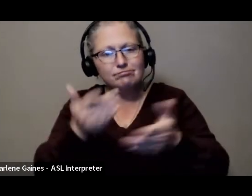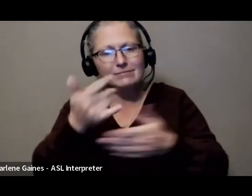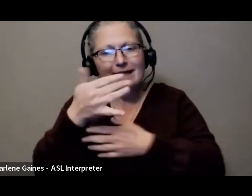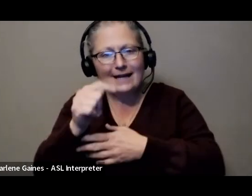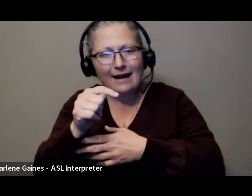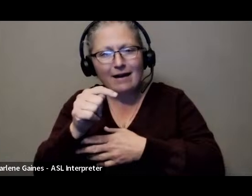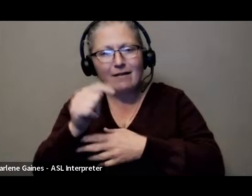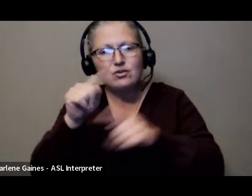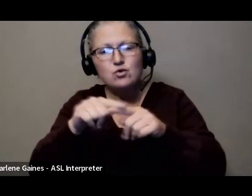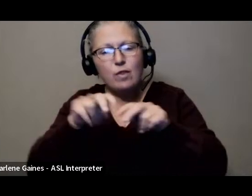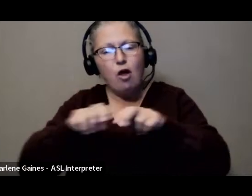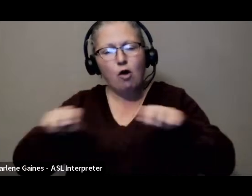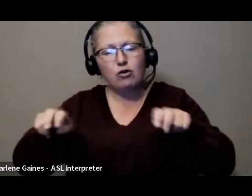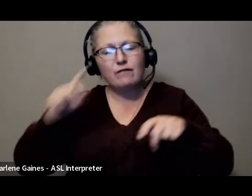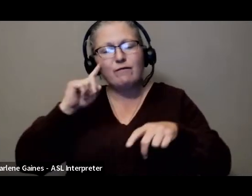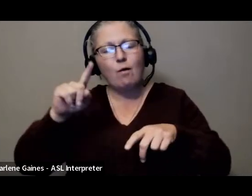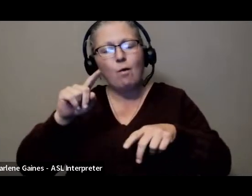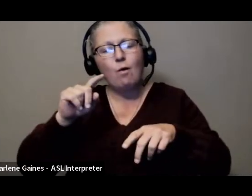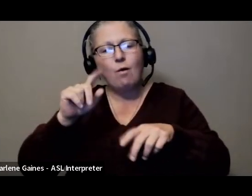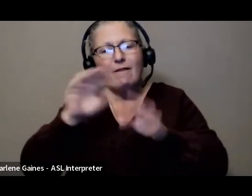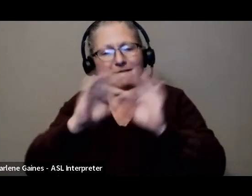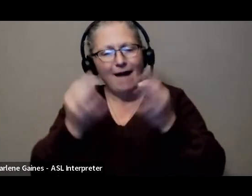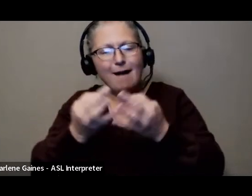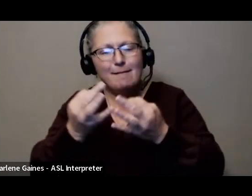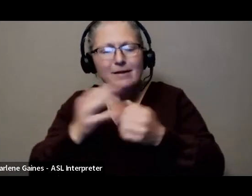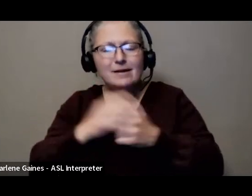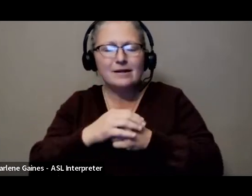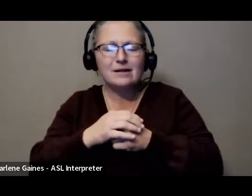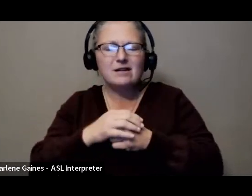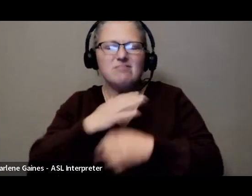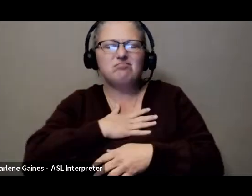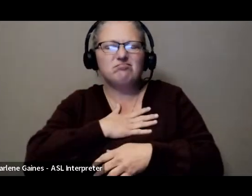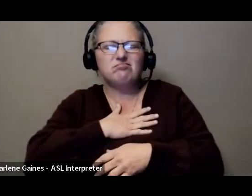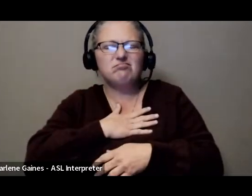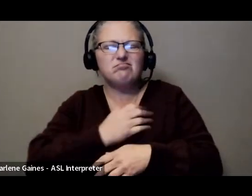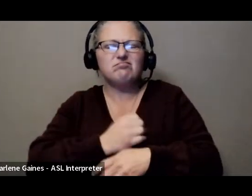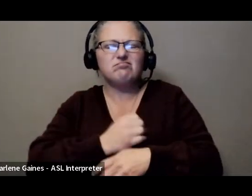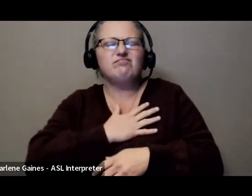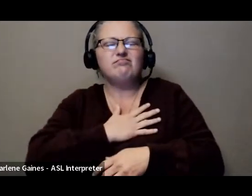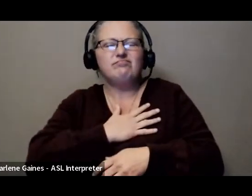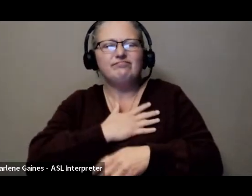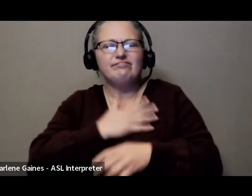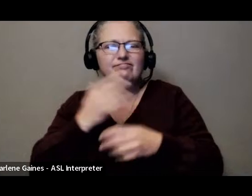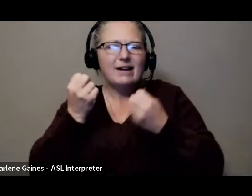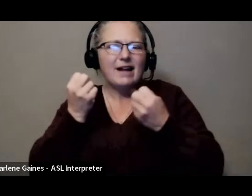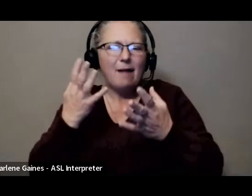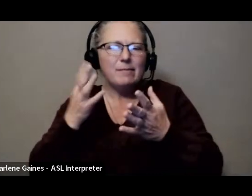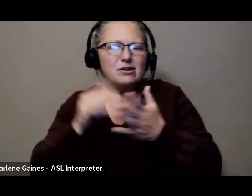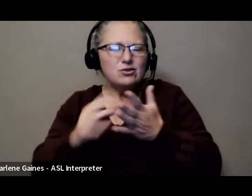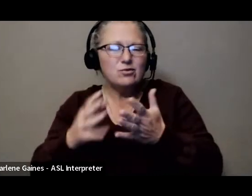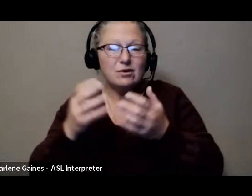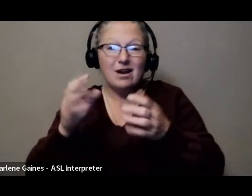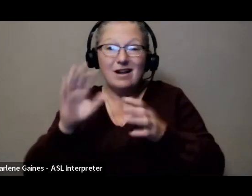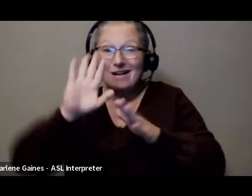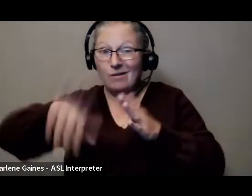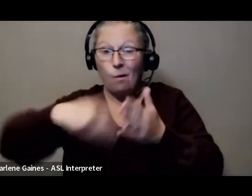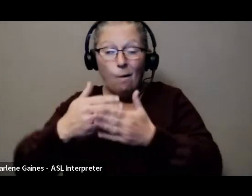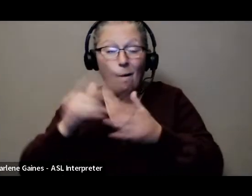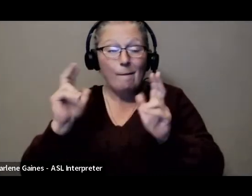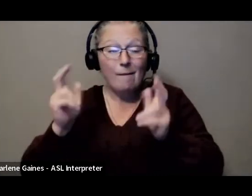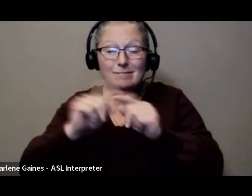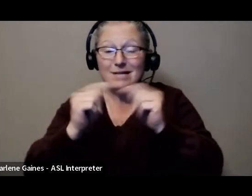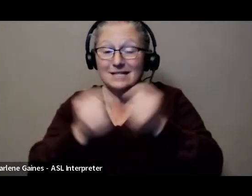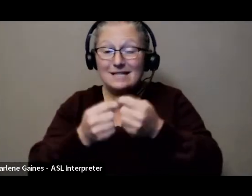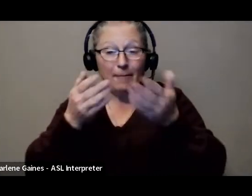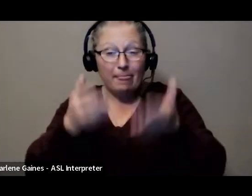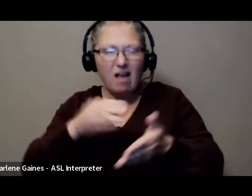the family, and it just it warms my heart to see how many students were there. I think the entire basketball team was there, and